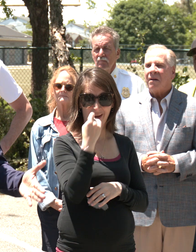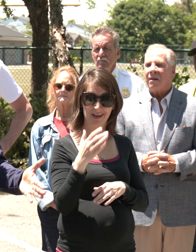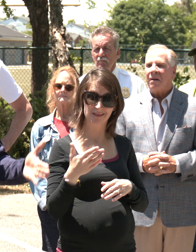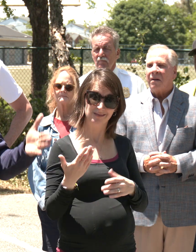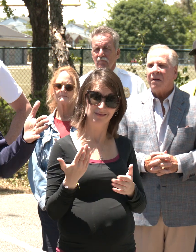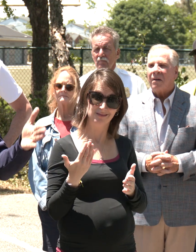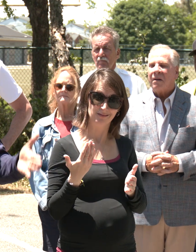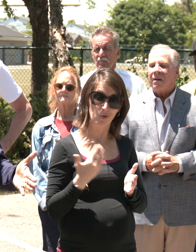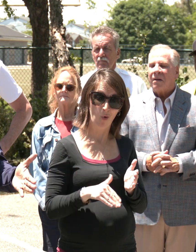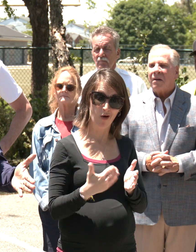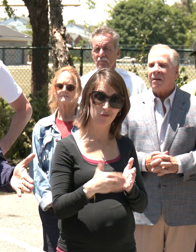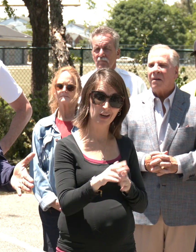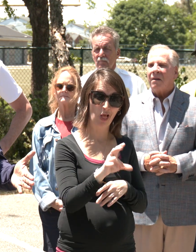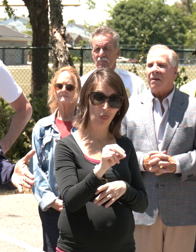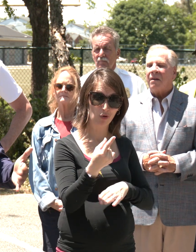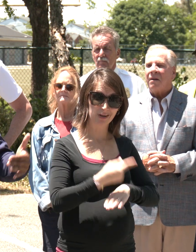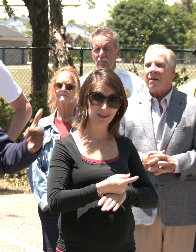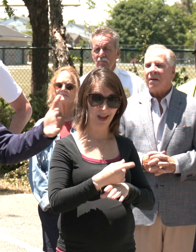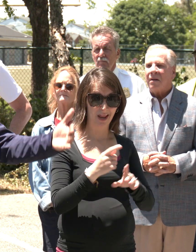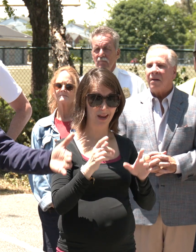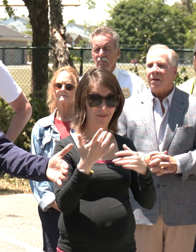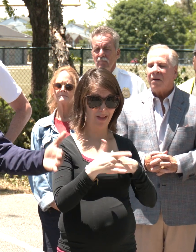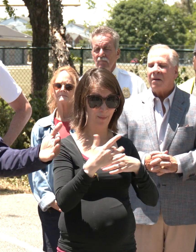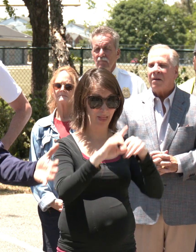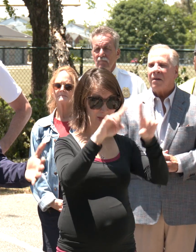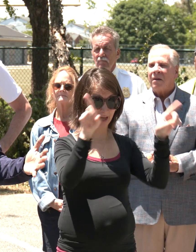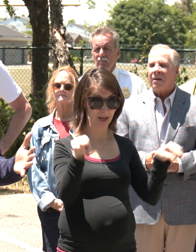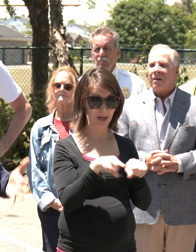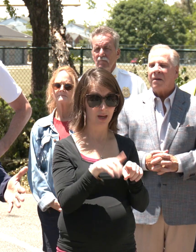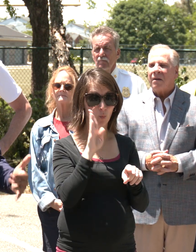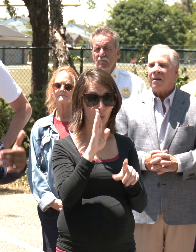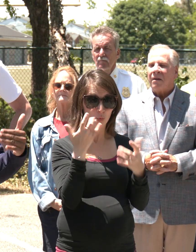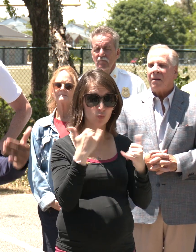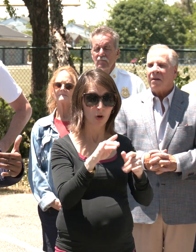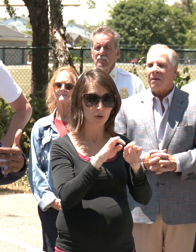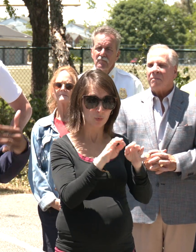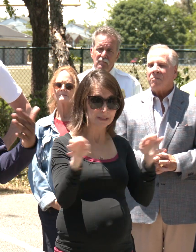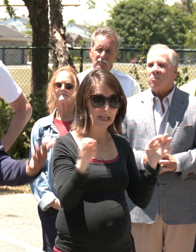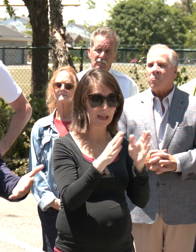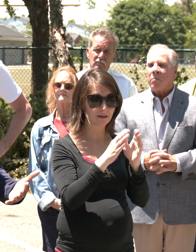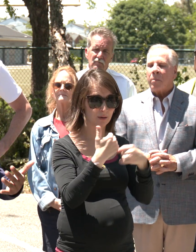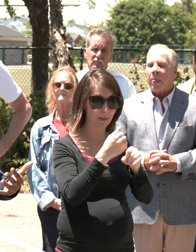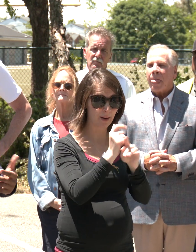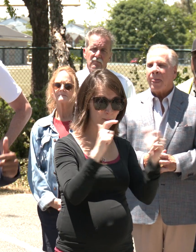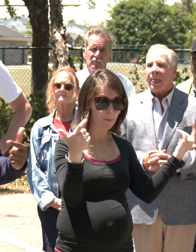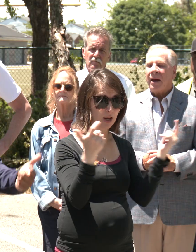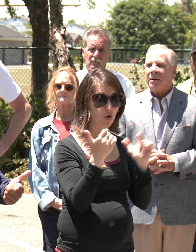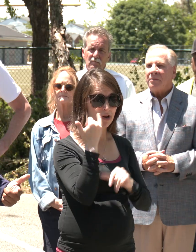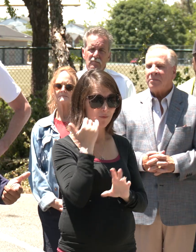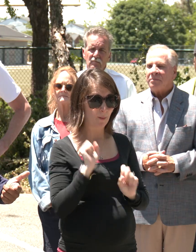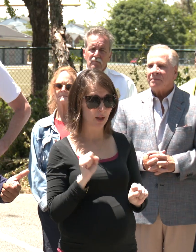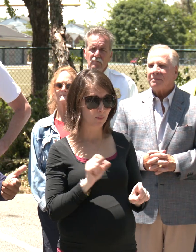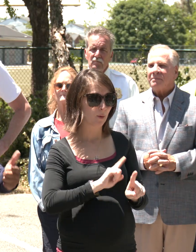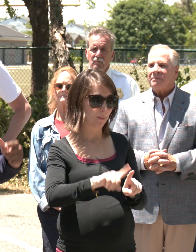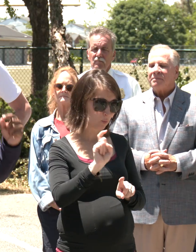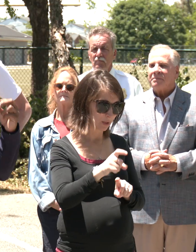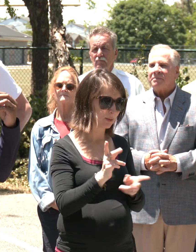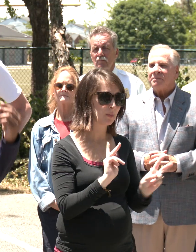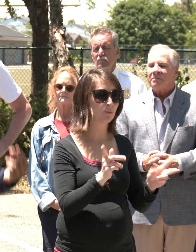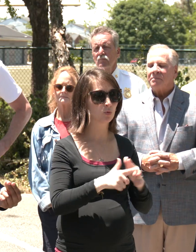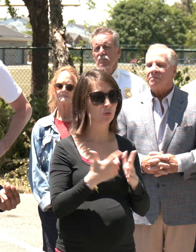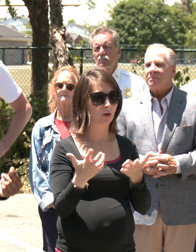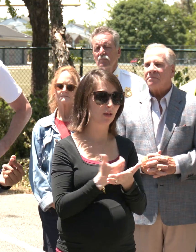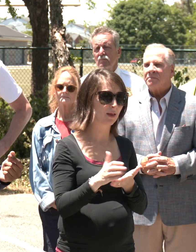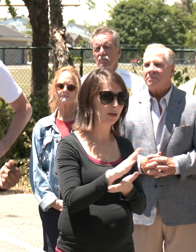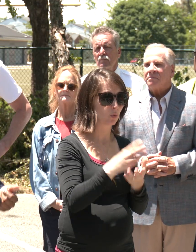30-day window to make those applications. We'll try to extend that if we can, but we need people to start getting their information together so when